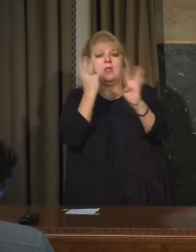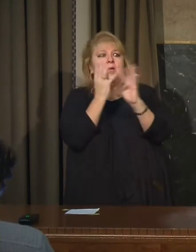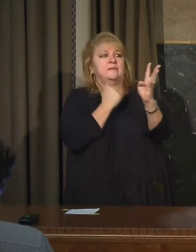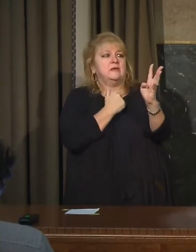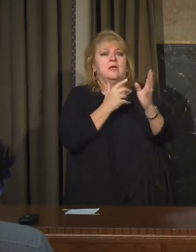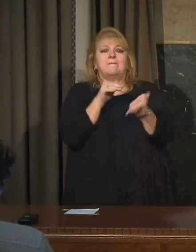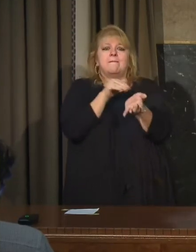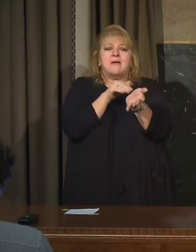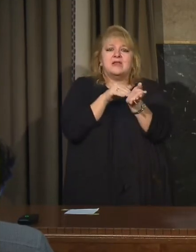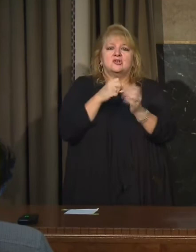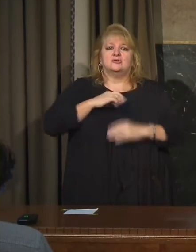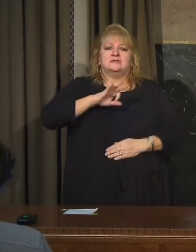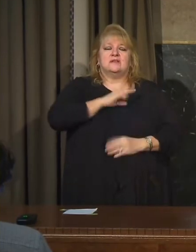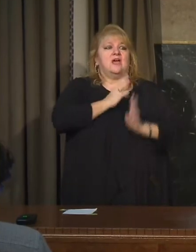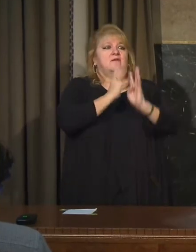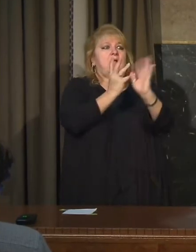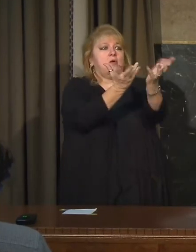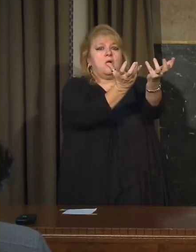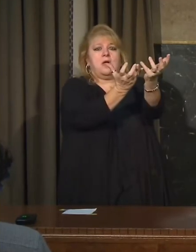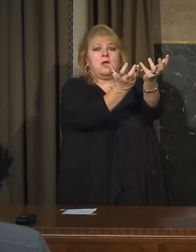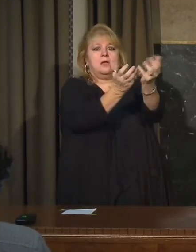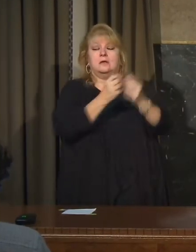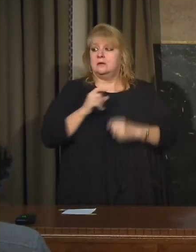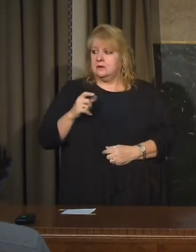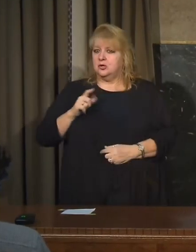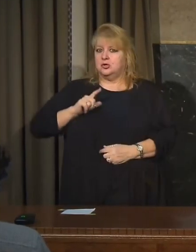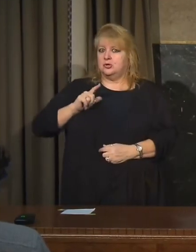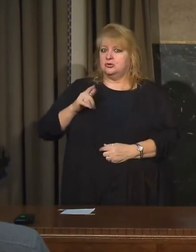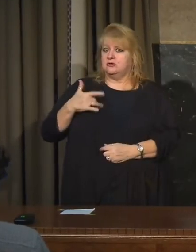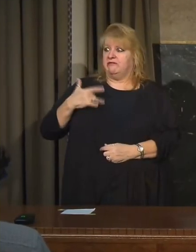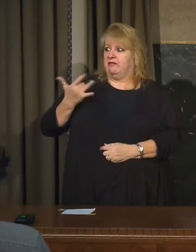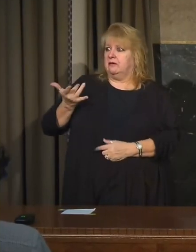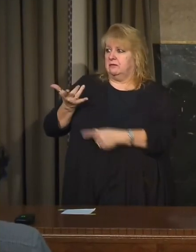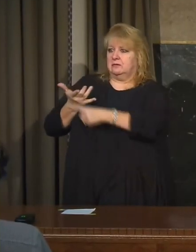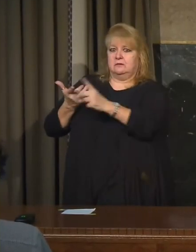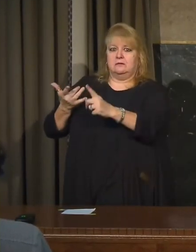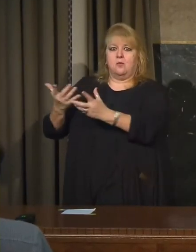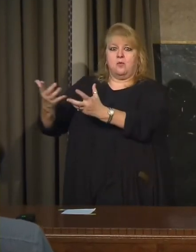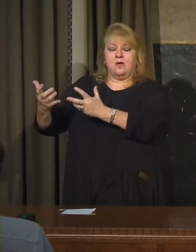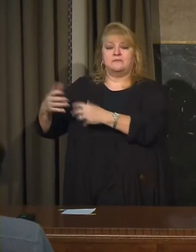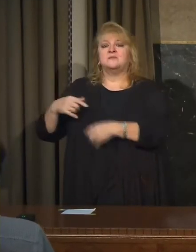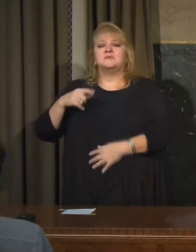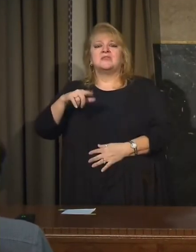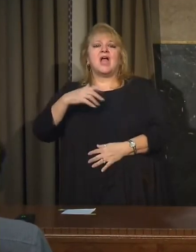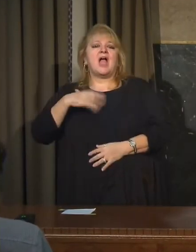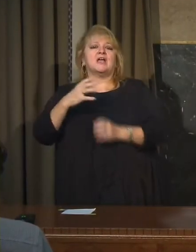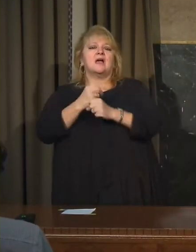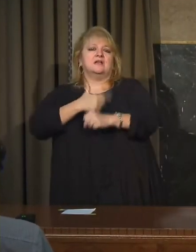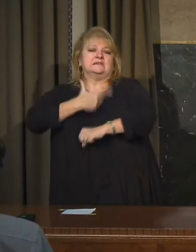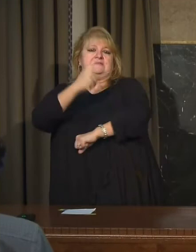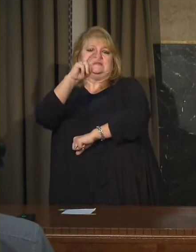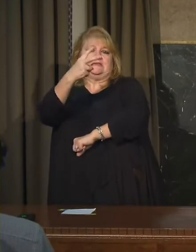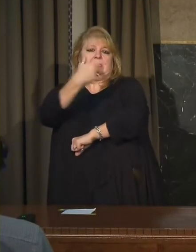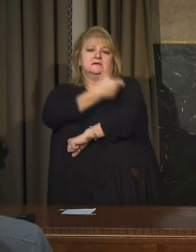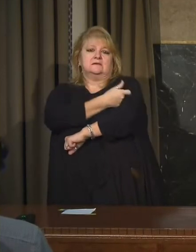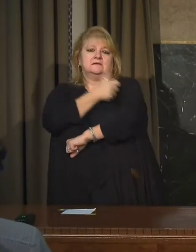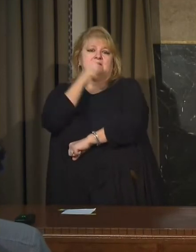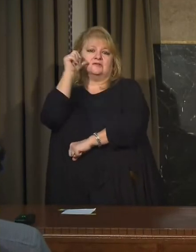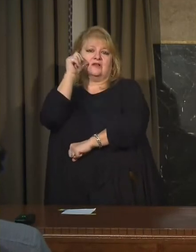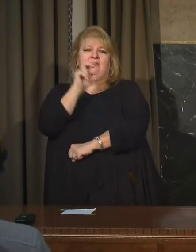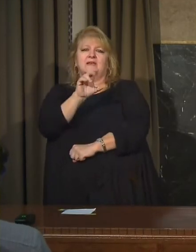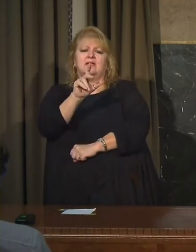this is a good vaccine to get. I was fortunate to get my second dose of the Pfizer vaccine yesterday. I got